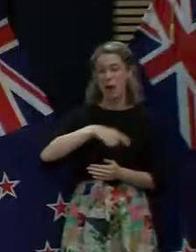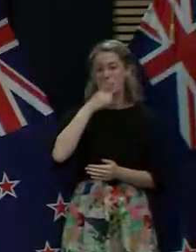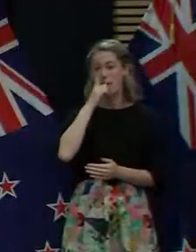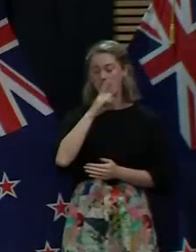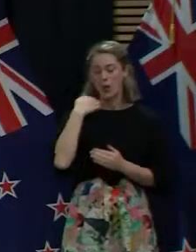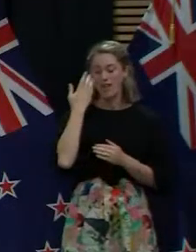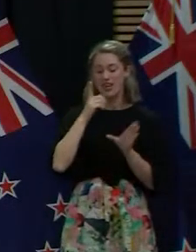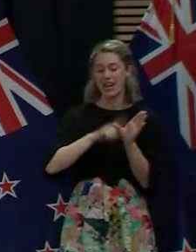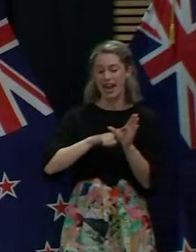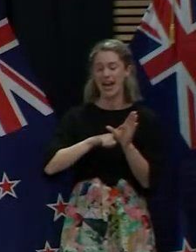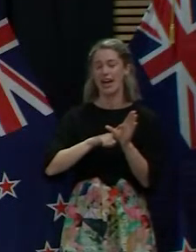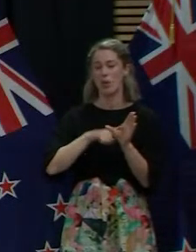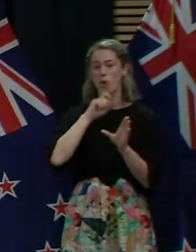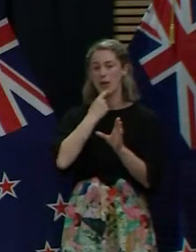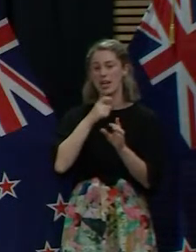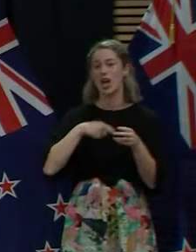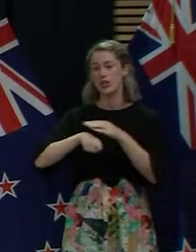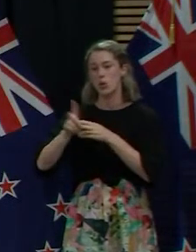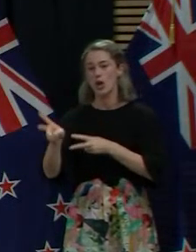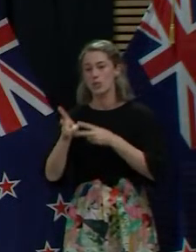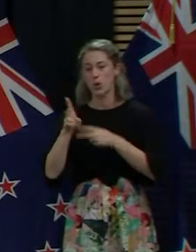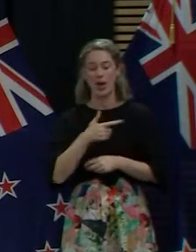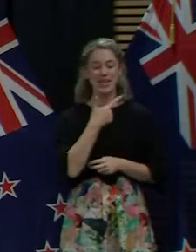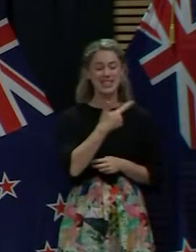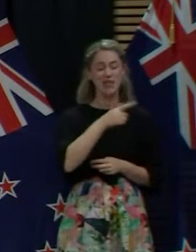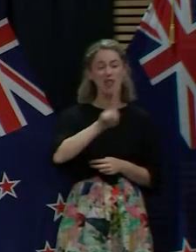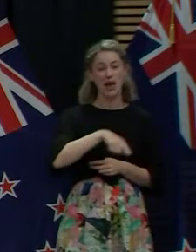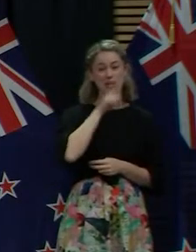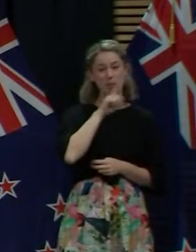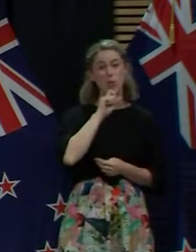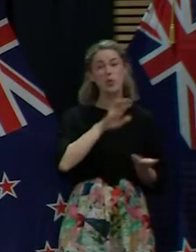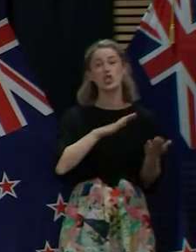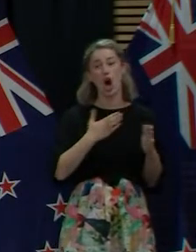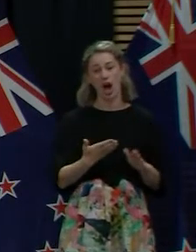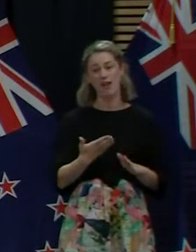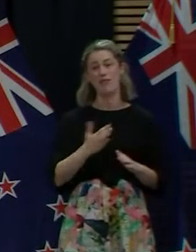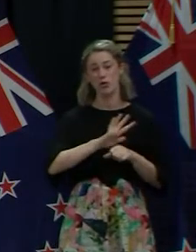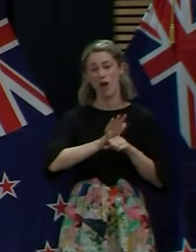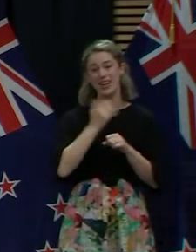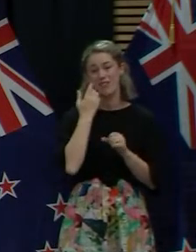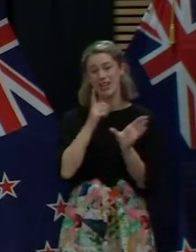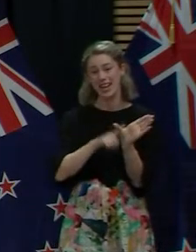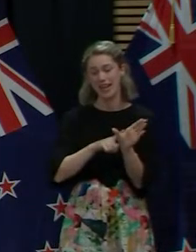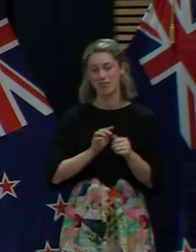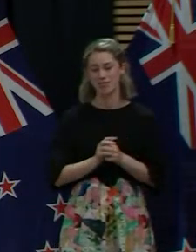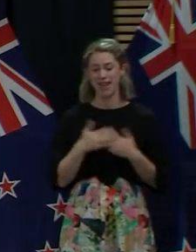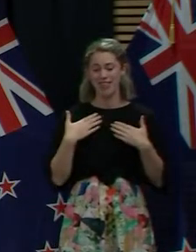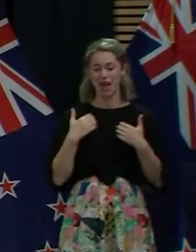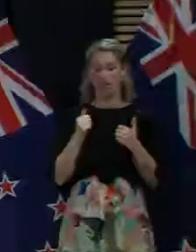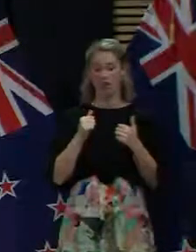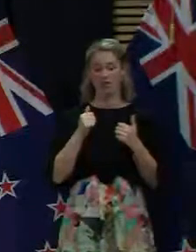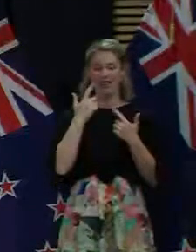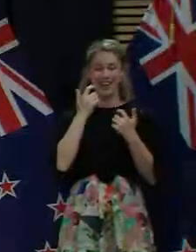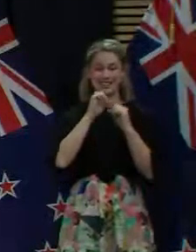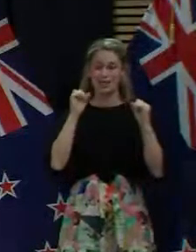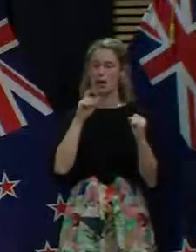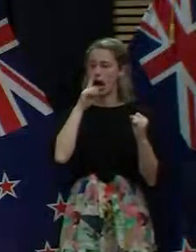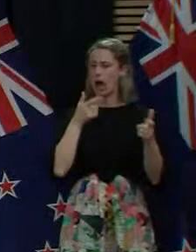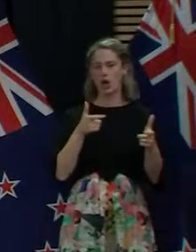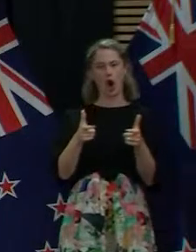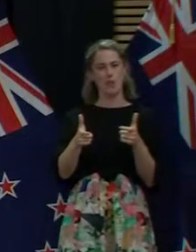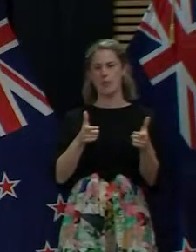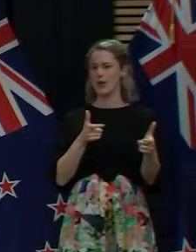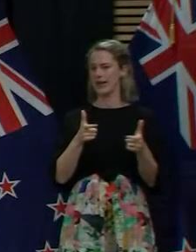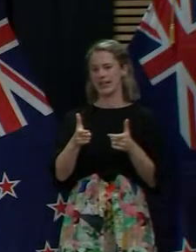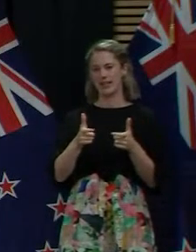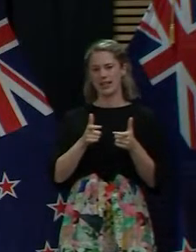from COVID-19 in a 1-year period and 7,000 fatalities. Our healthcare system couldn't cope with this level of illness. We would need